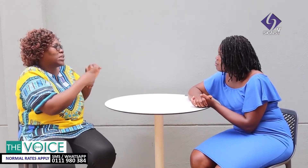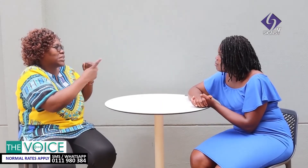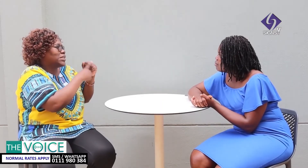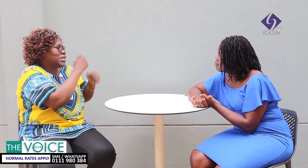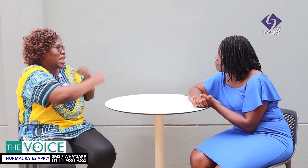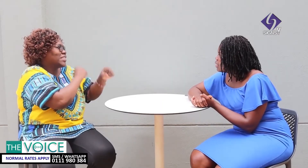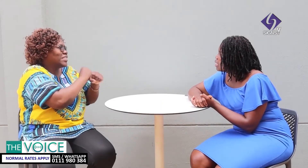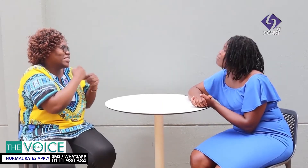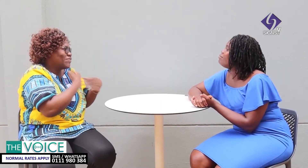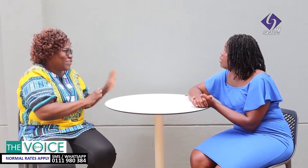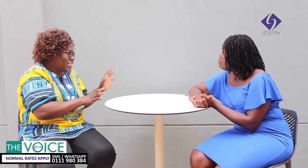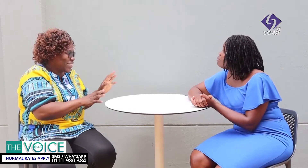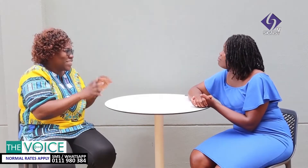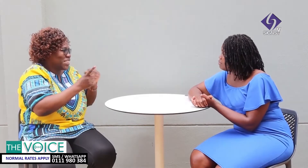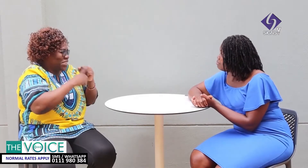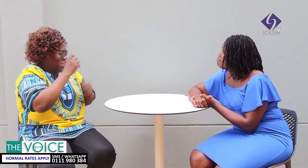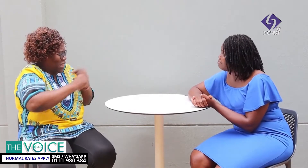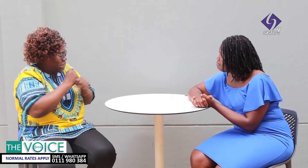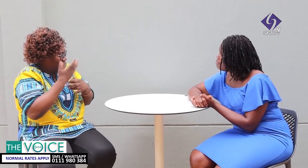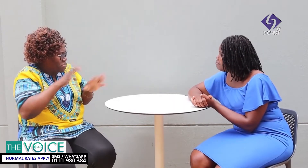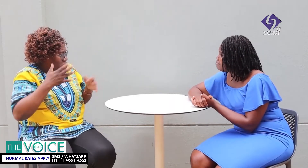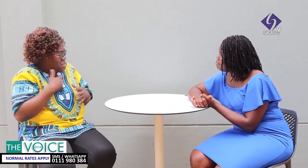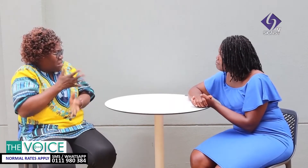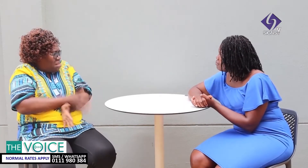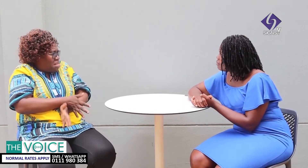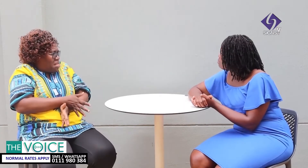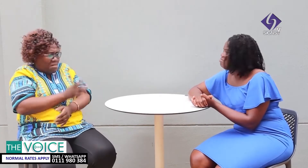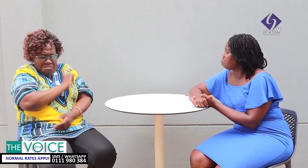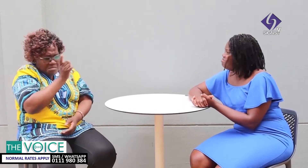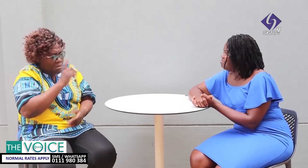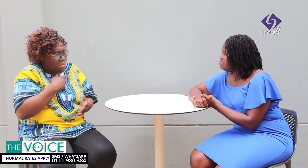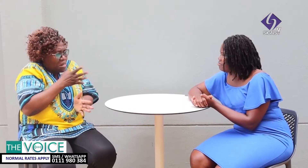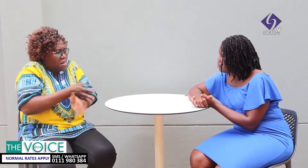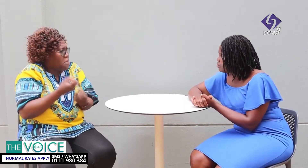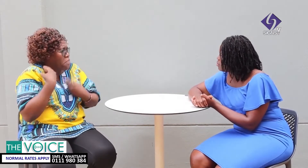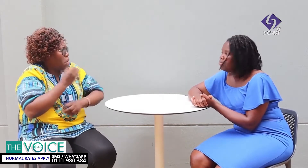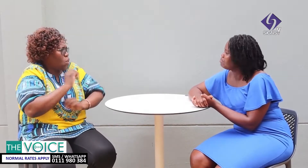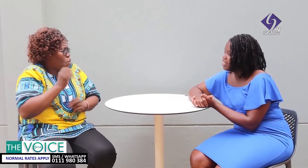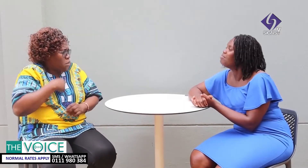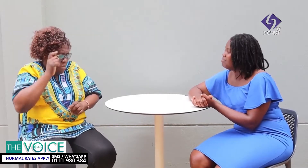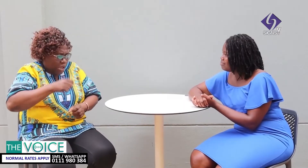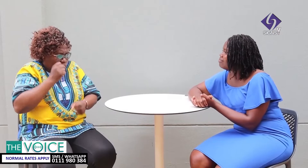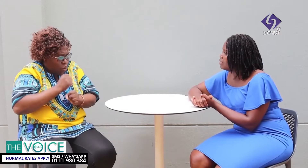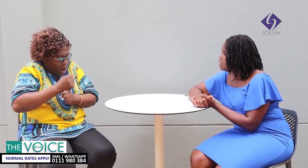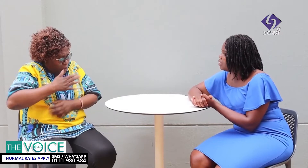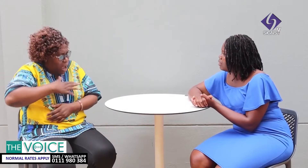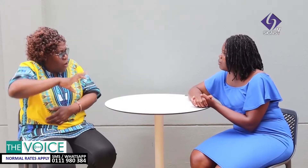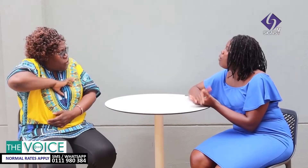I continued working with this football team for like 6 years. And after that, I didn't get to sit down and